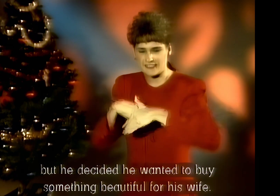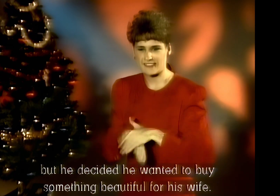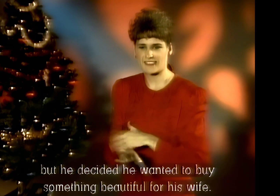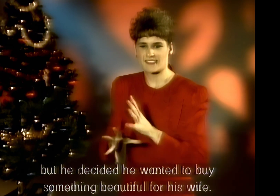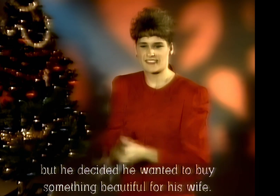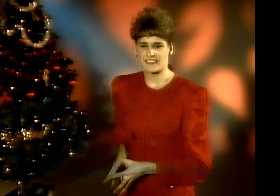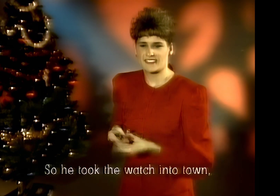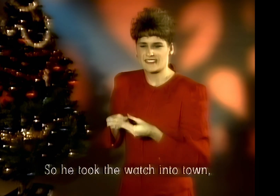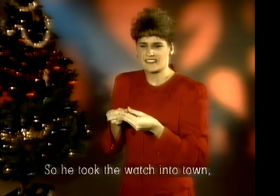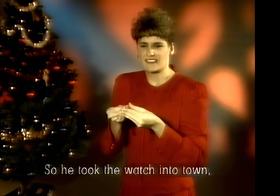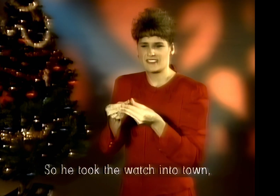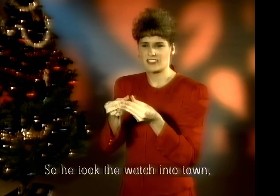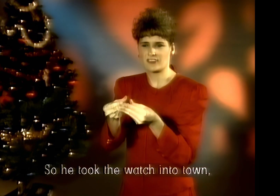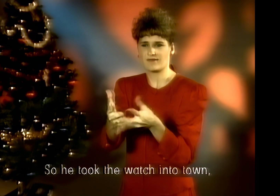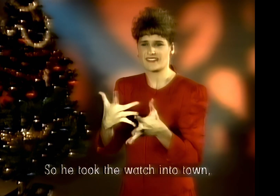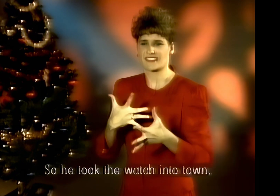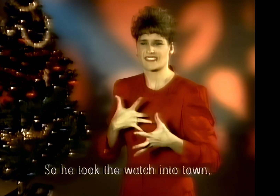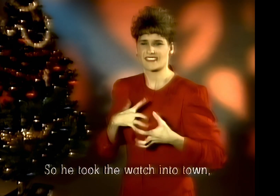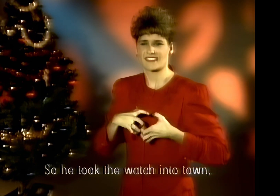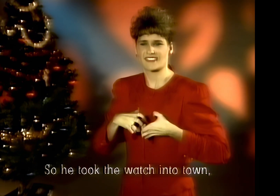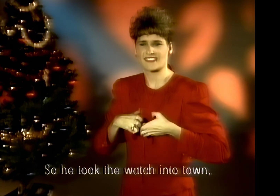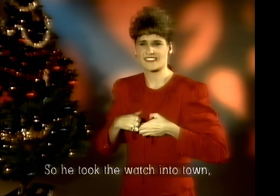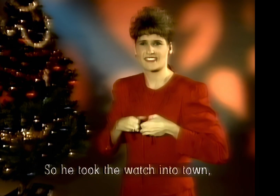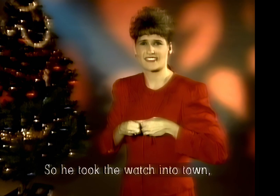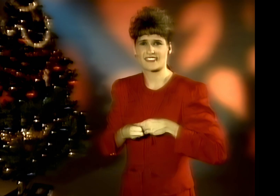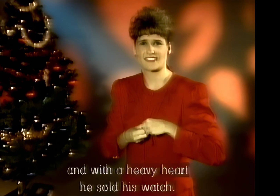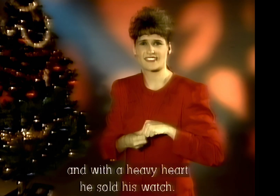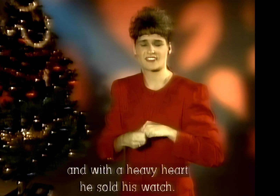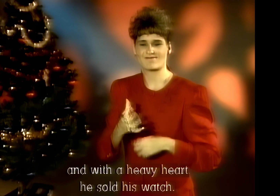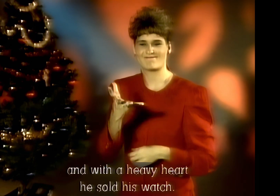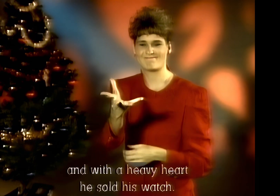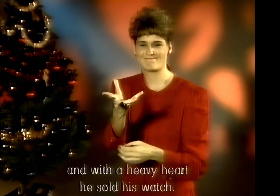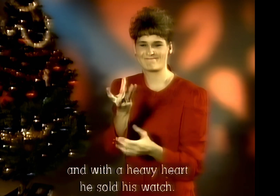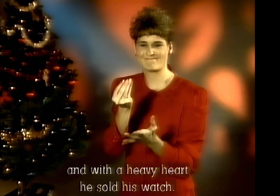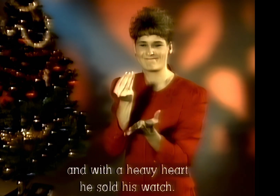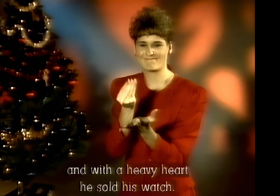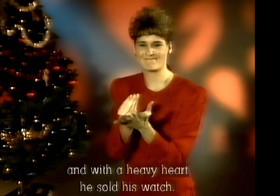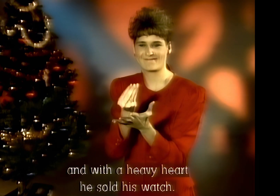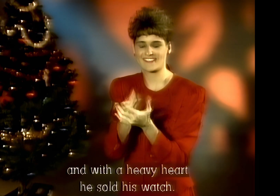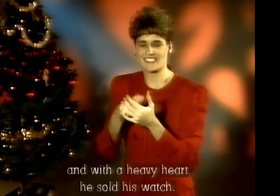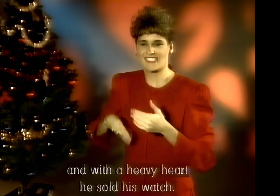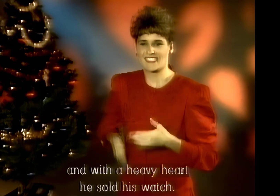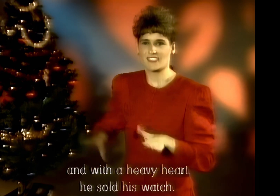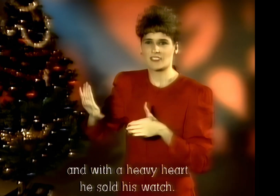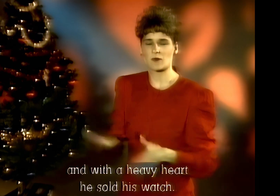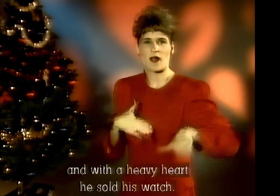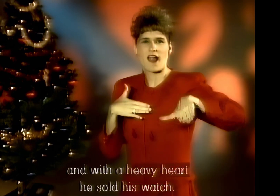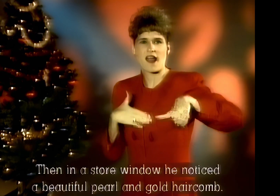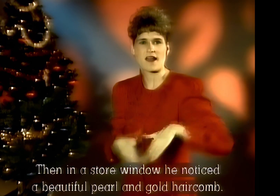wife. So he took the watch and walked into town. He gave it to the storekeeper, and with a heavy